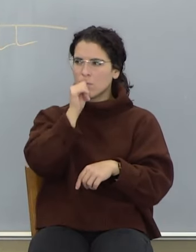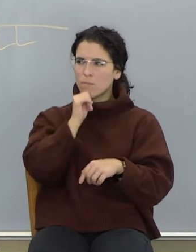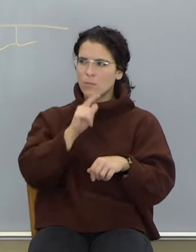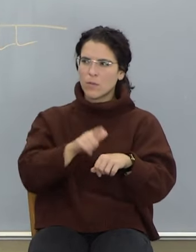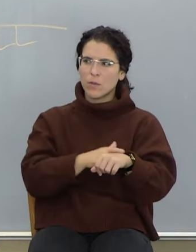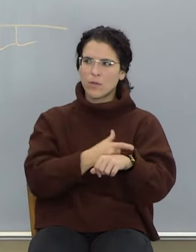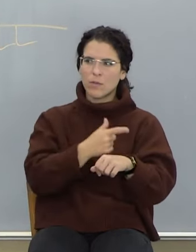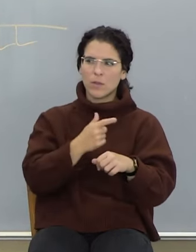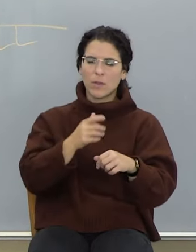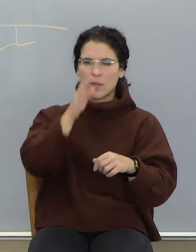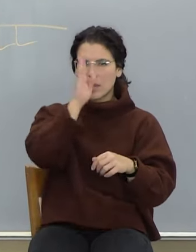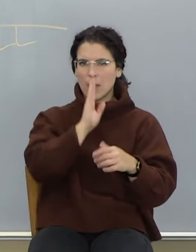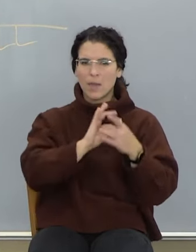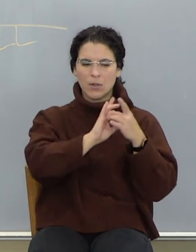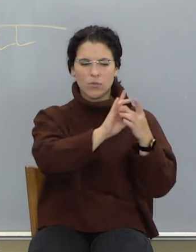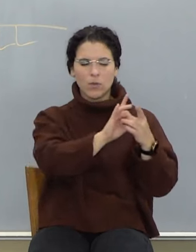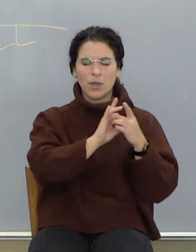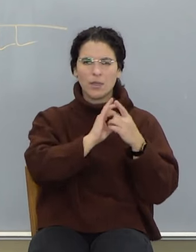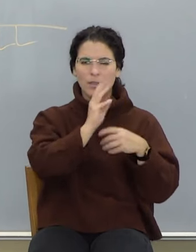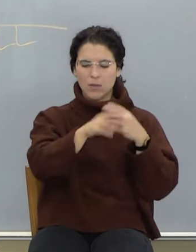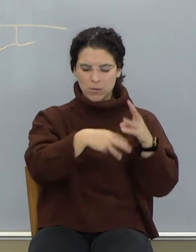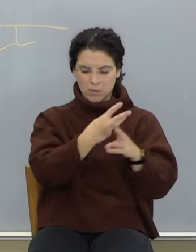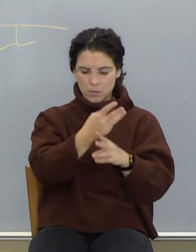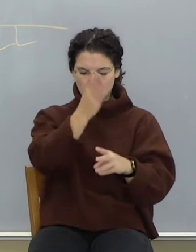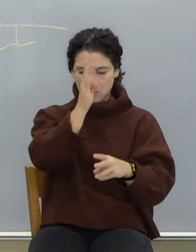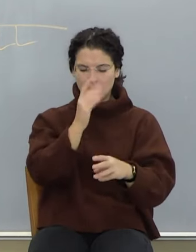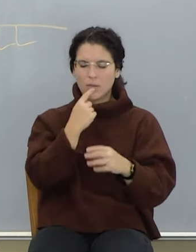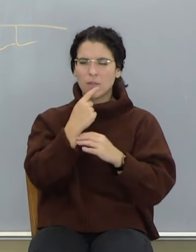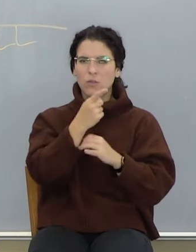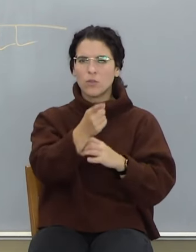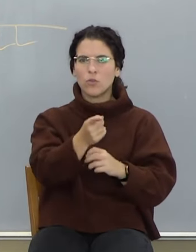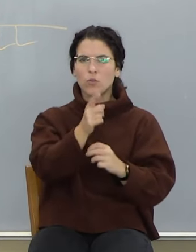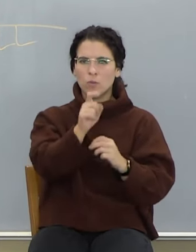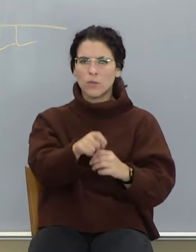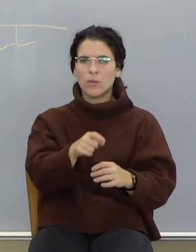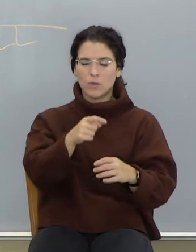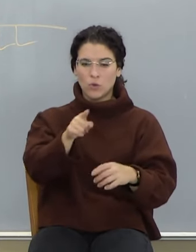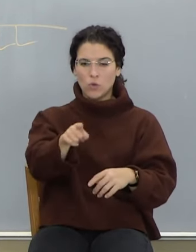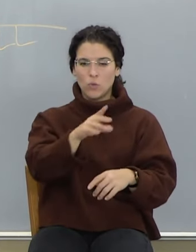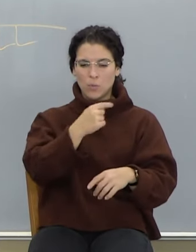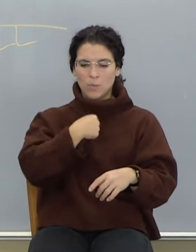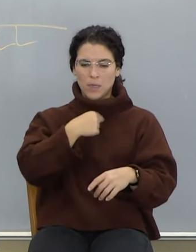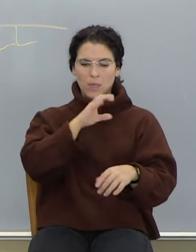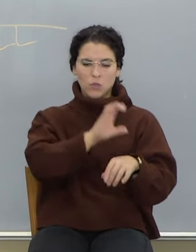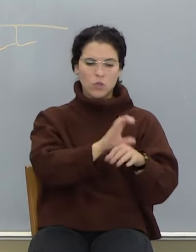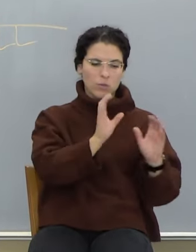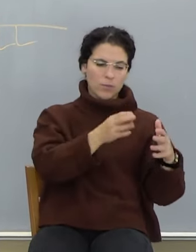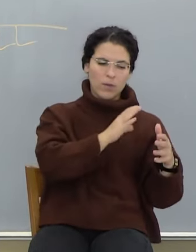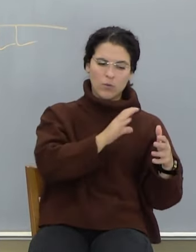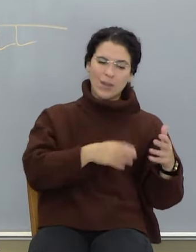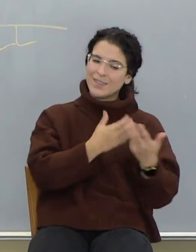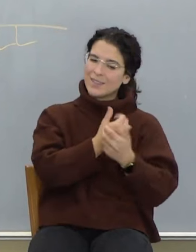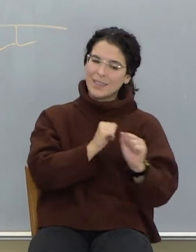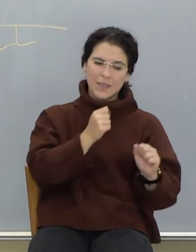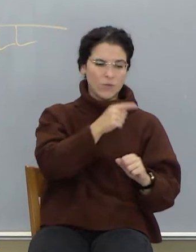where God has reconciled the world. It's a time where God says, you, me, church, the body of Christ, I have saved